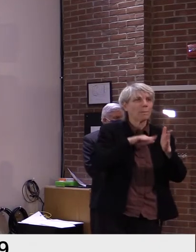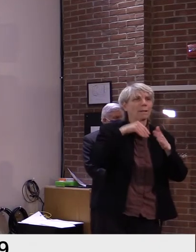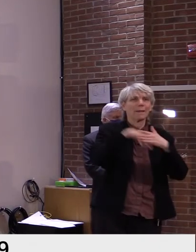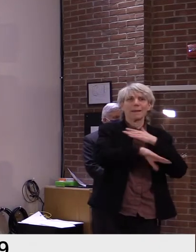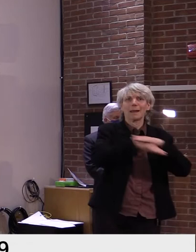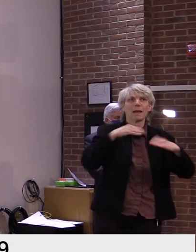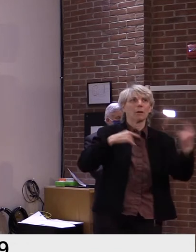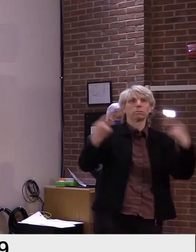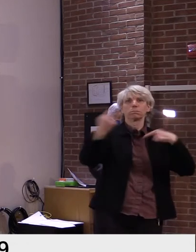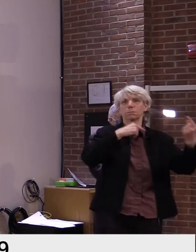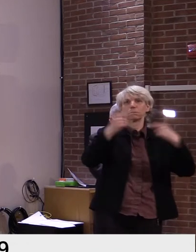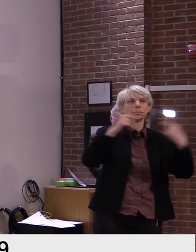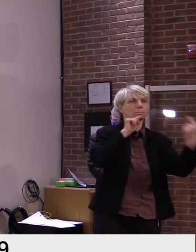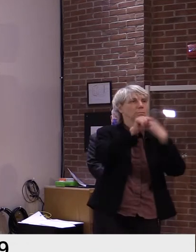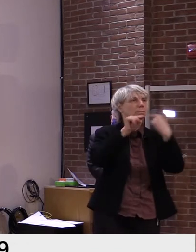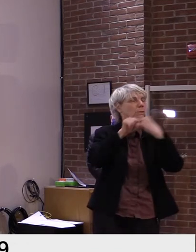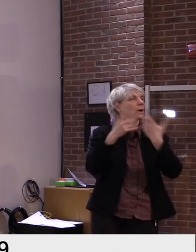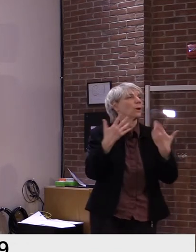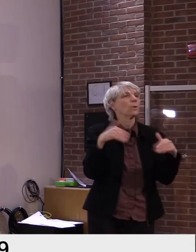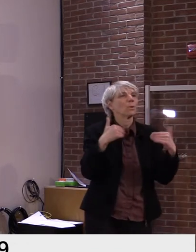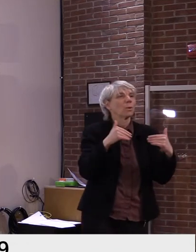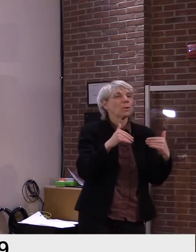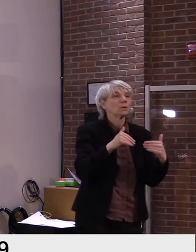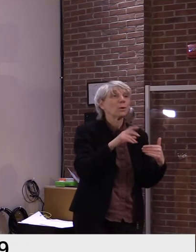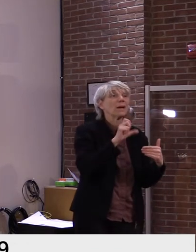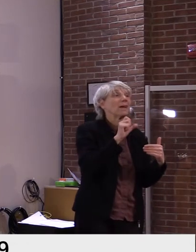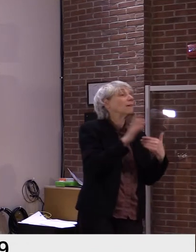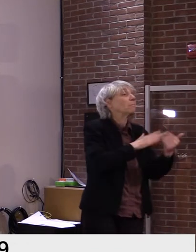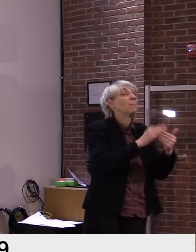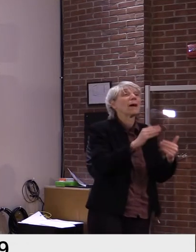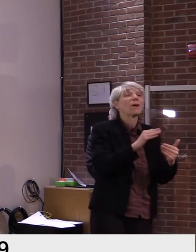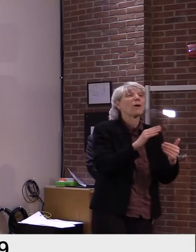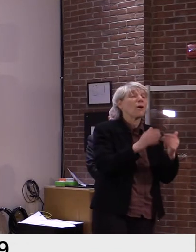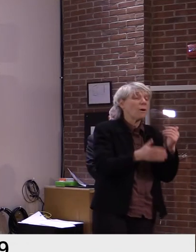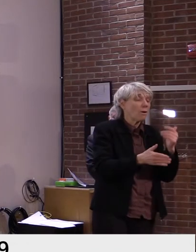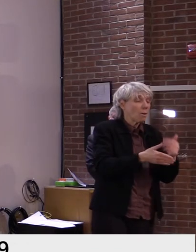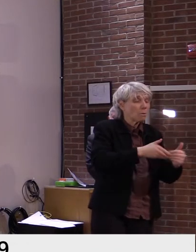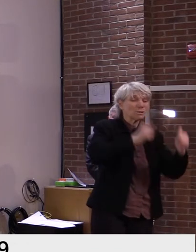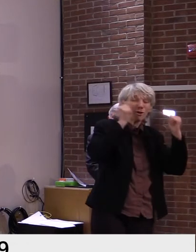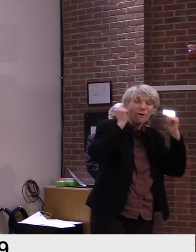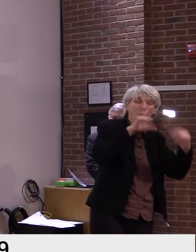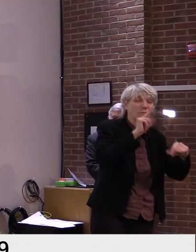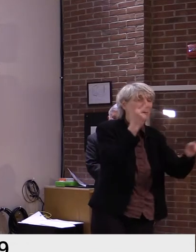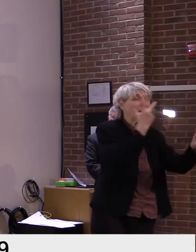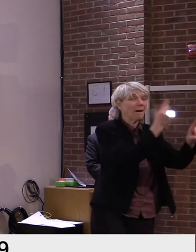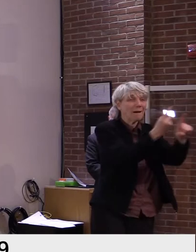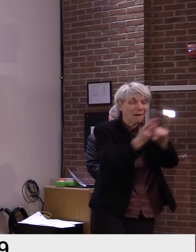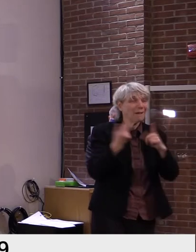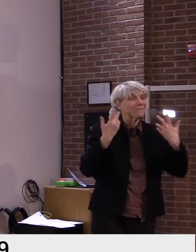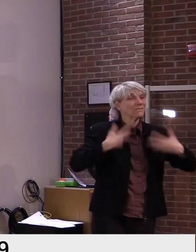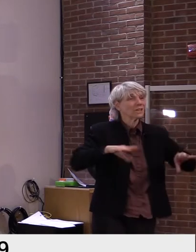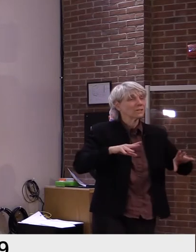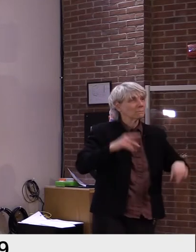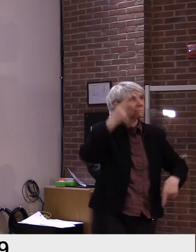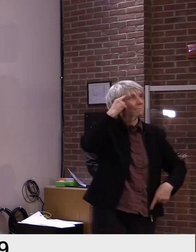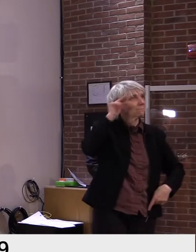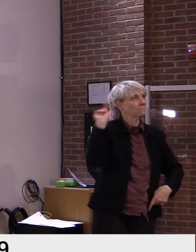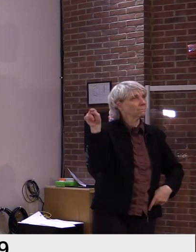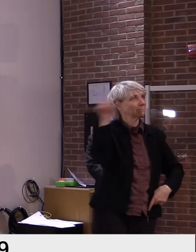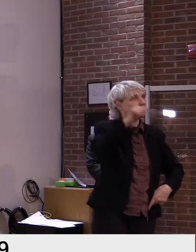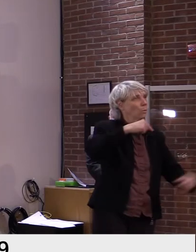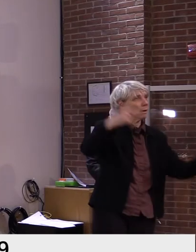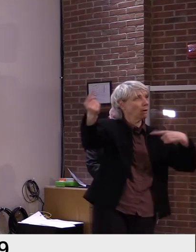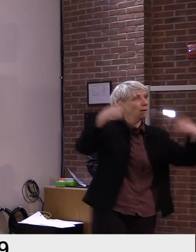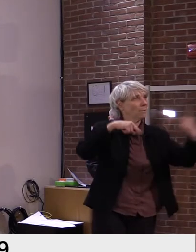about Vermonters. So we're still going to have to be very, very careful. And as you mentioned, this won't include, at least in